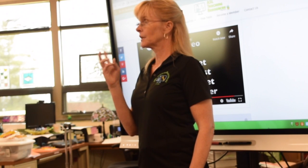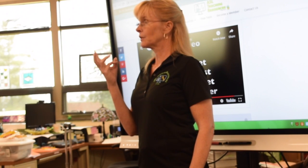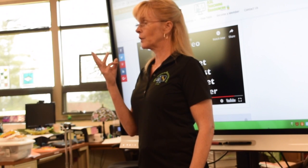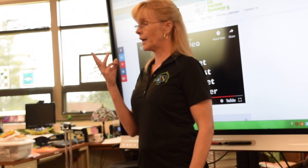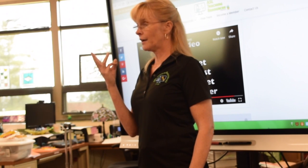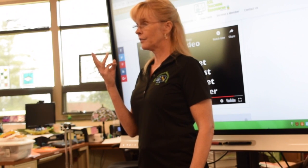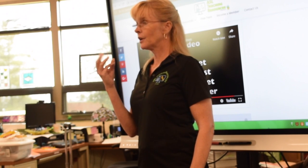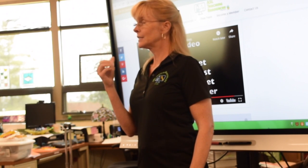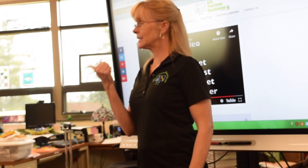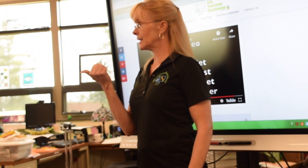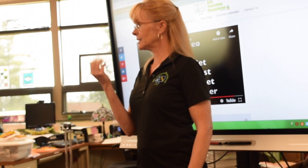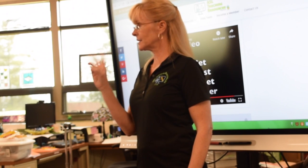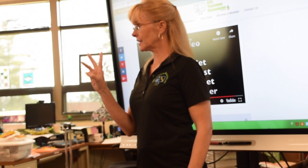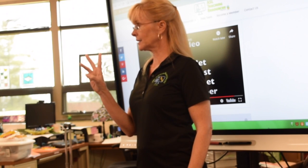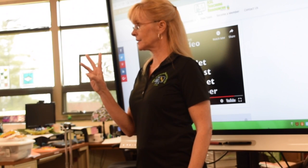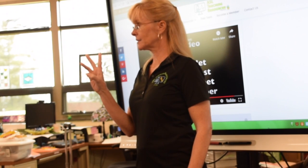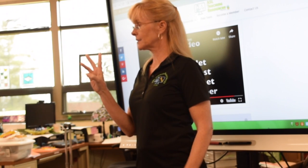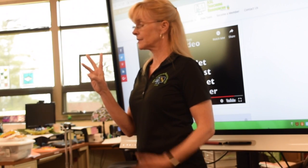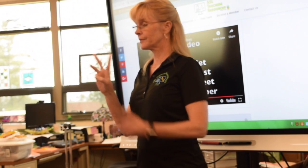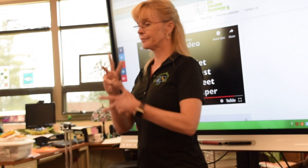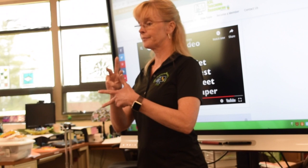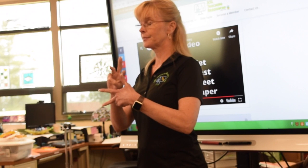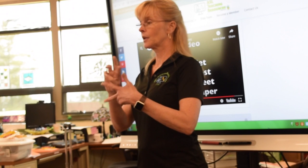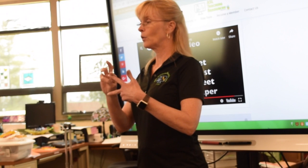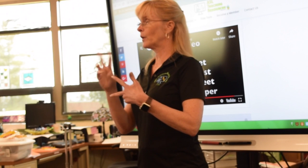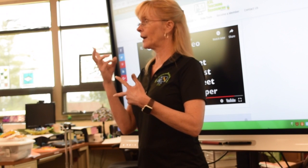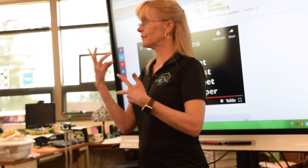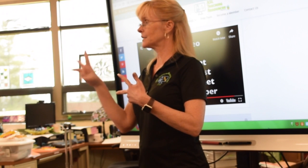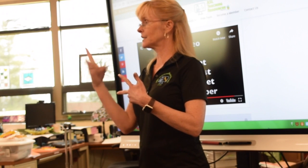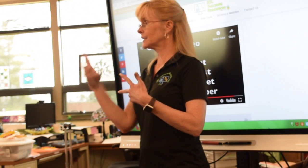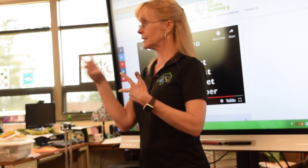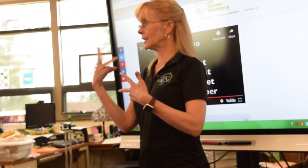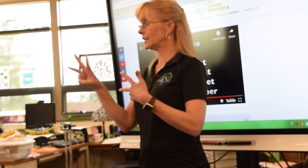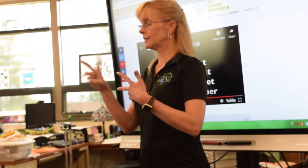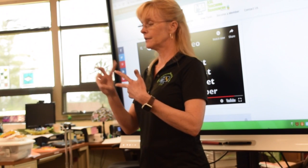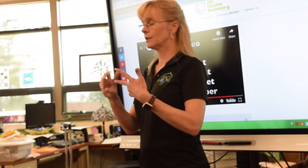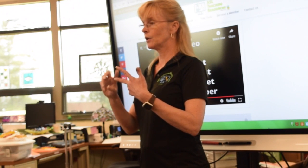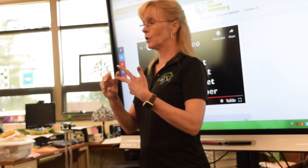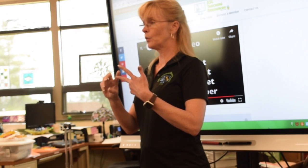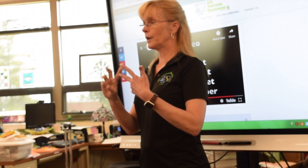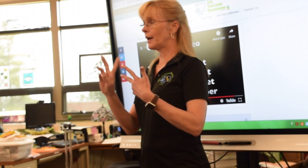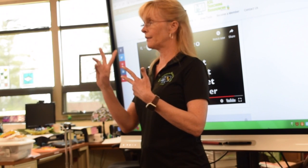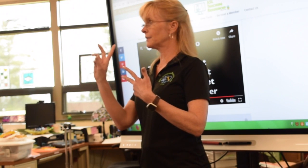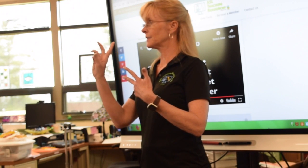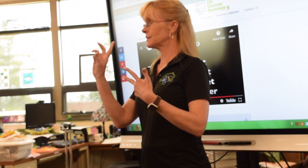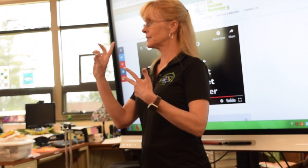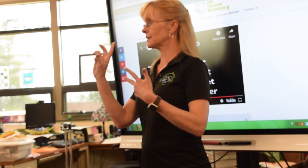We have 10, 6. We have 16. We have 16.